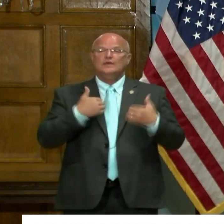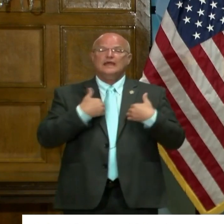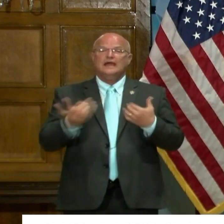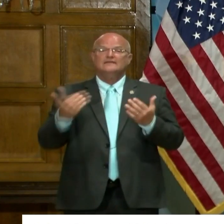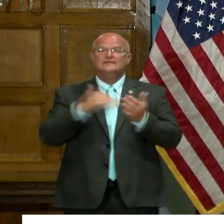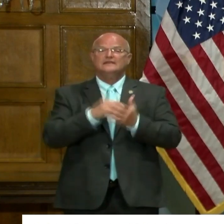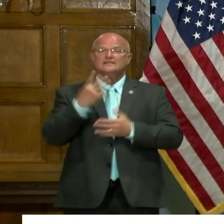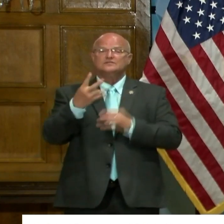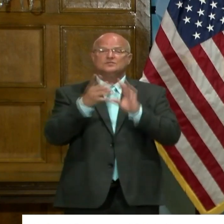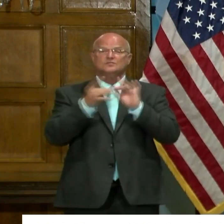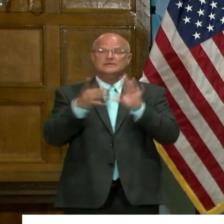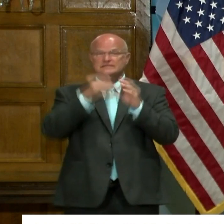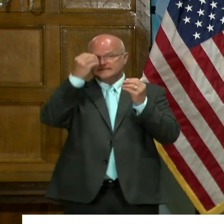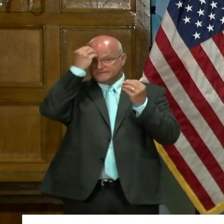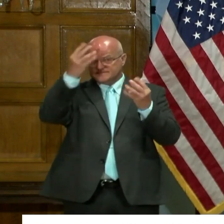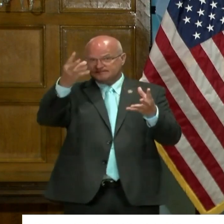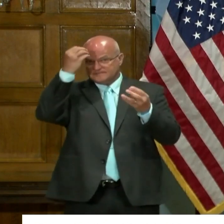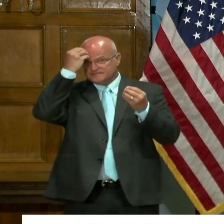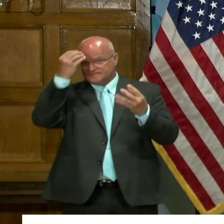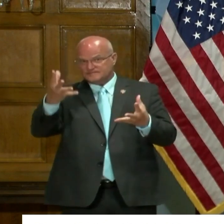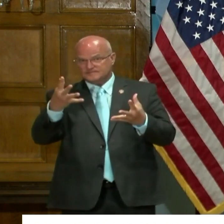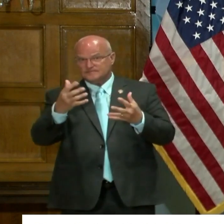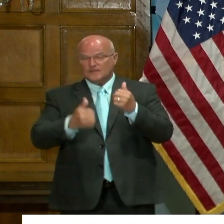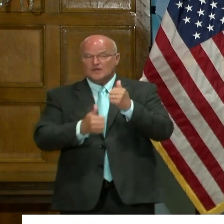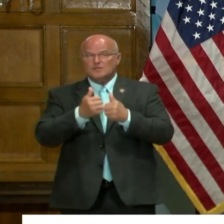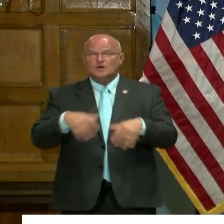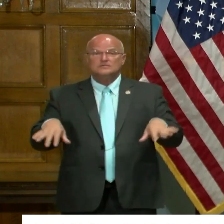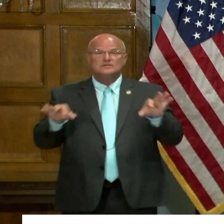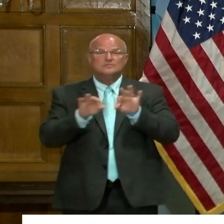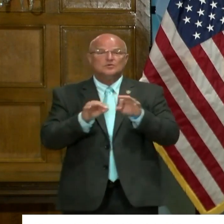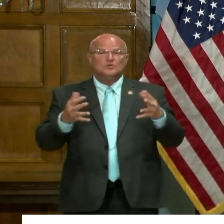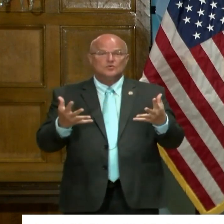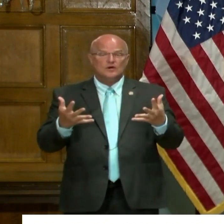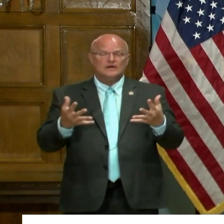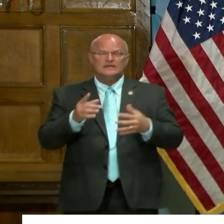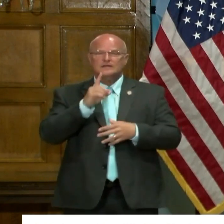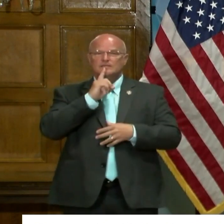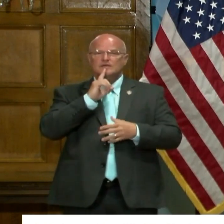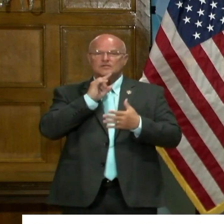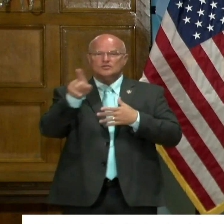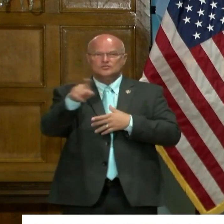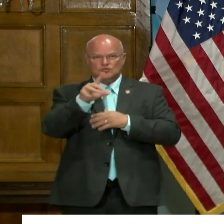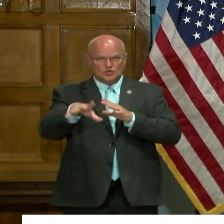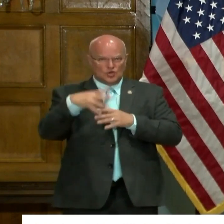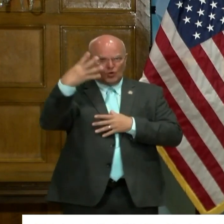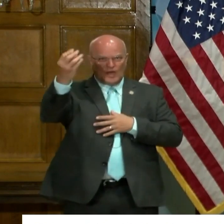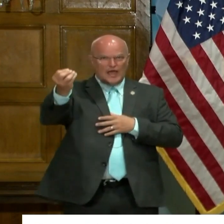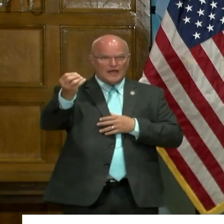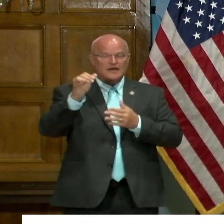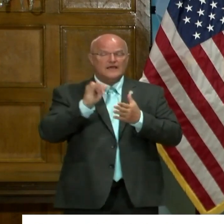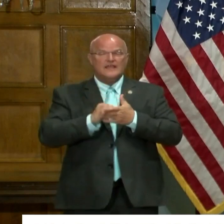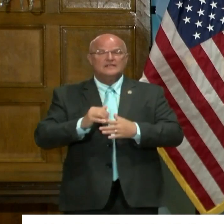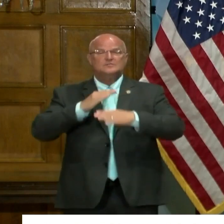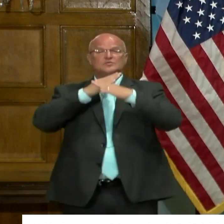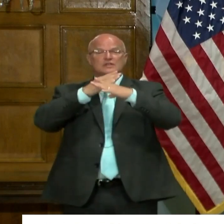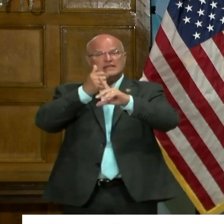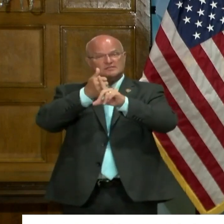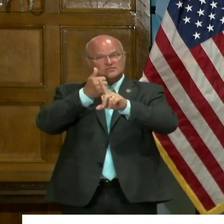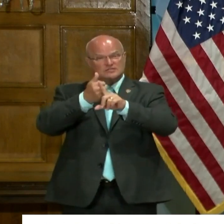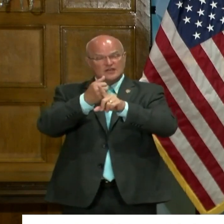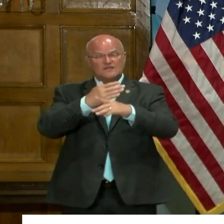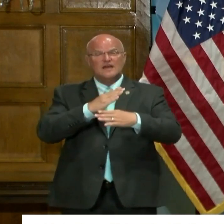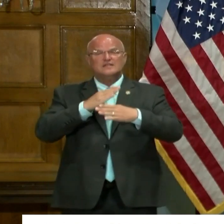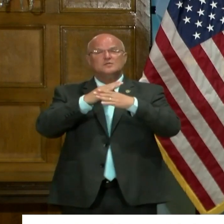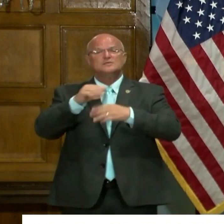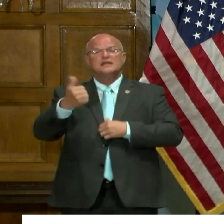again, those two messages. And the most important right now is make sure as you go out that you protect yourself and